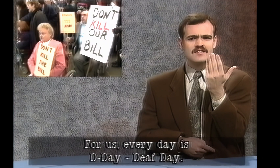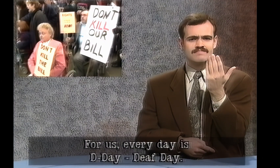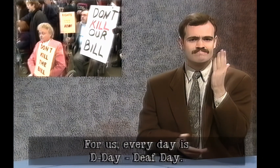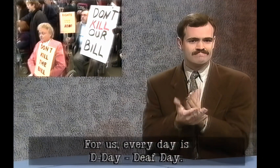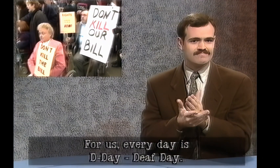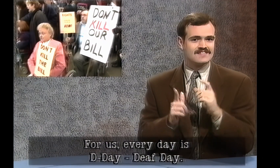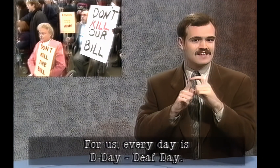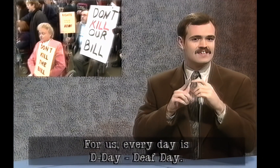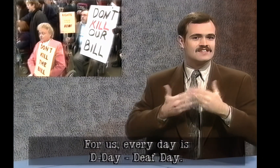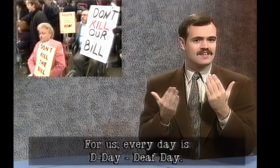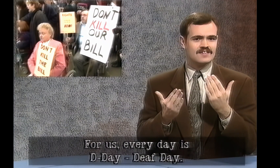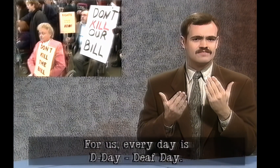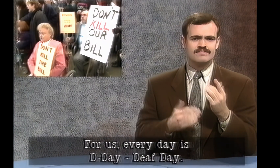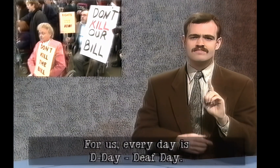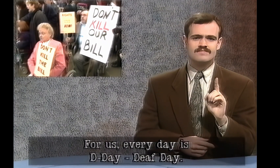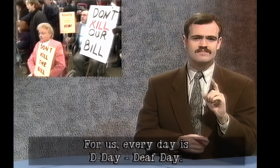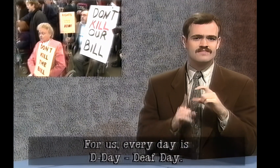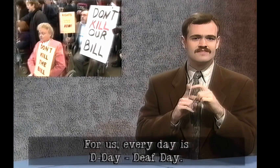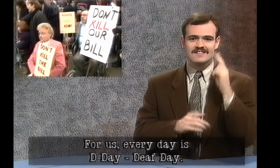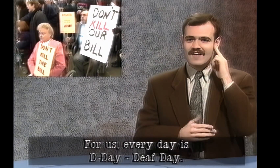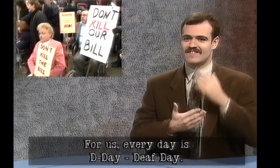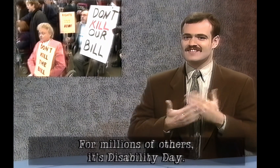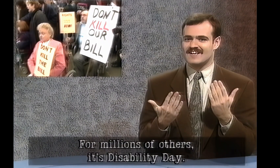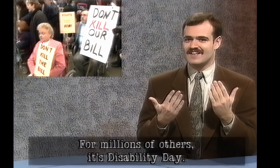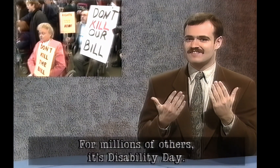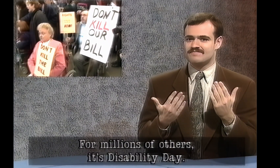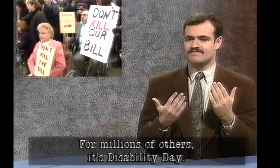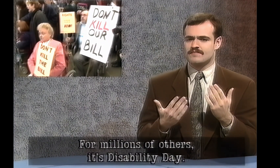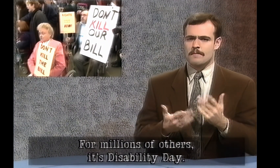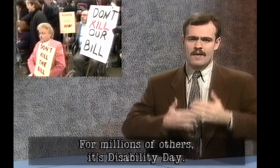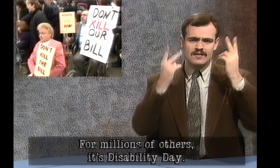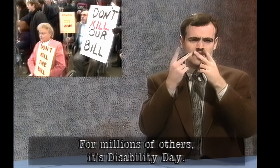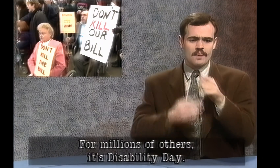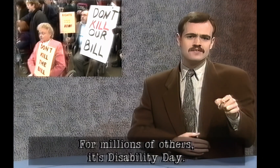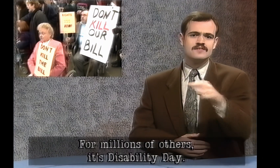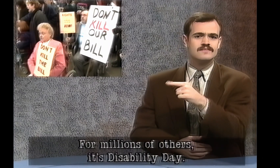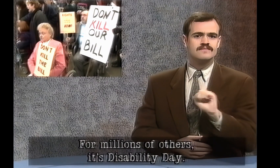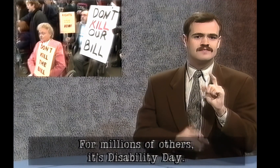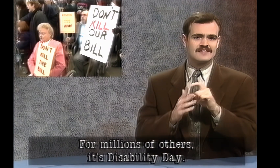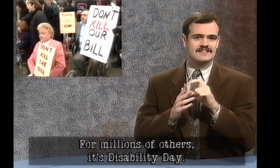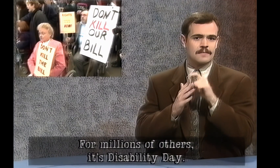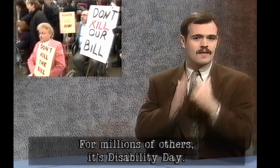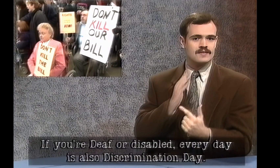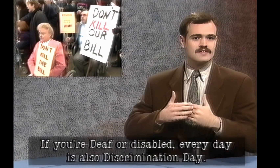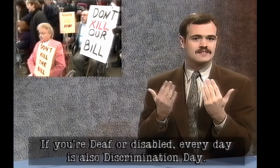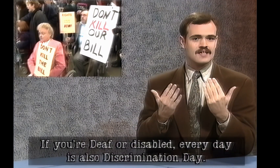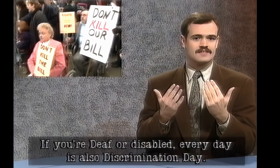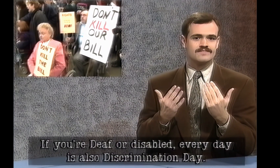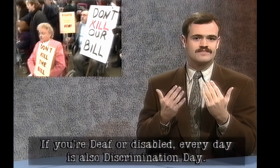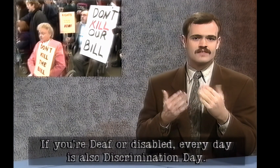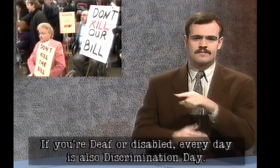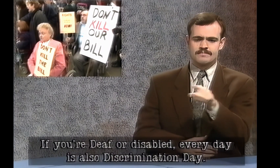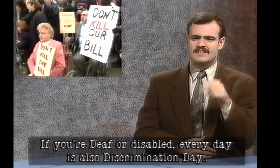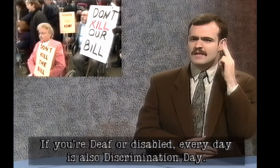For us, every day is D-Day, Deaf Day. For millions of others, it's Disability Day. And if you're deaf